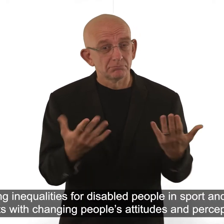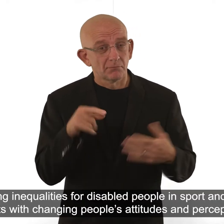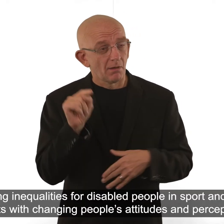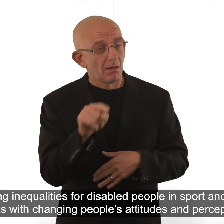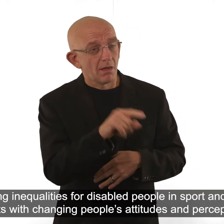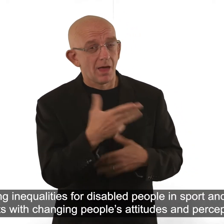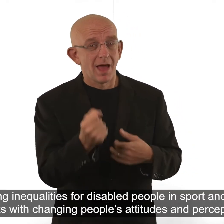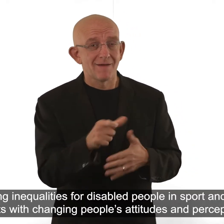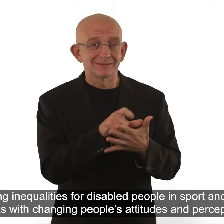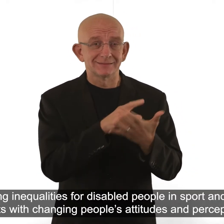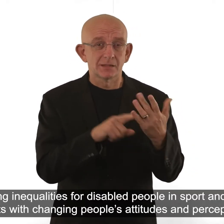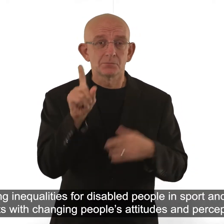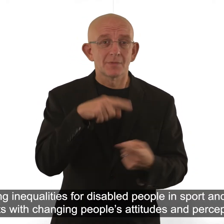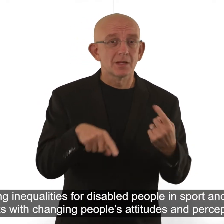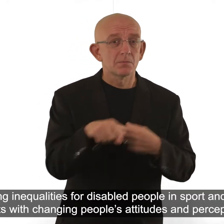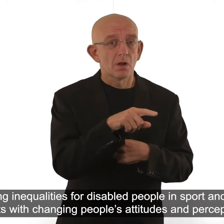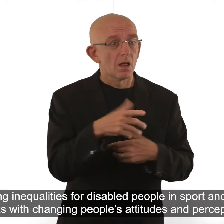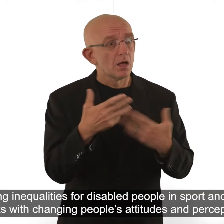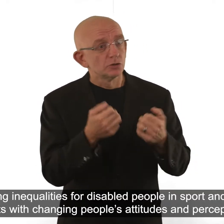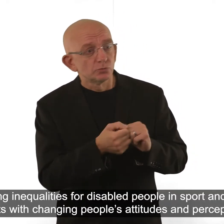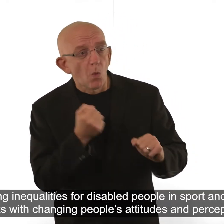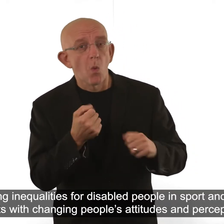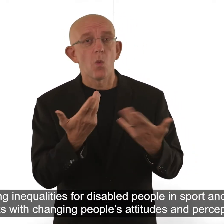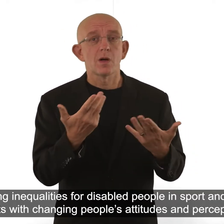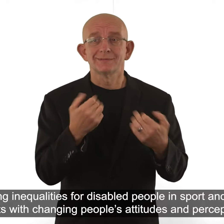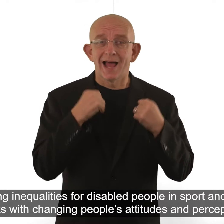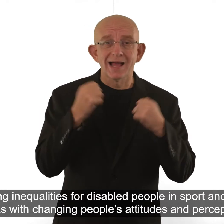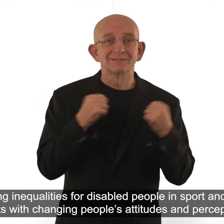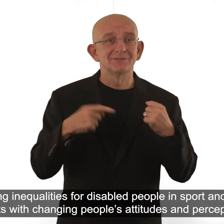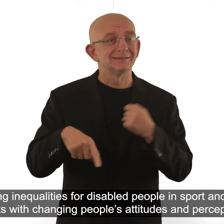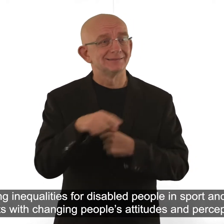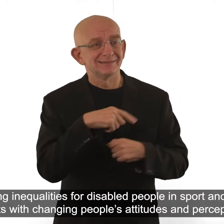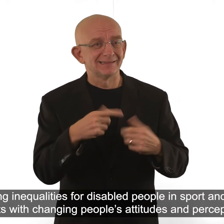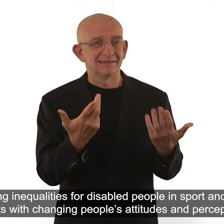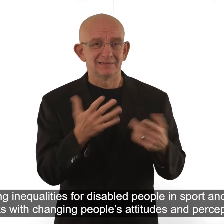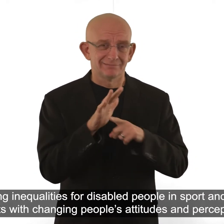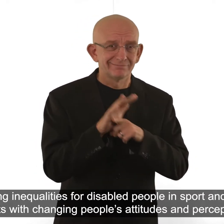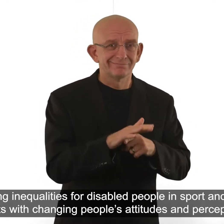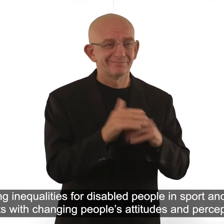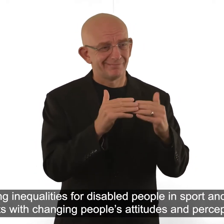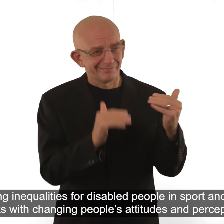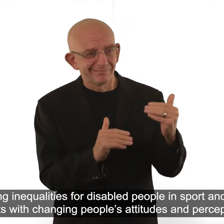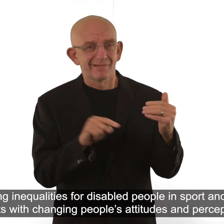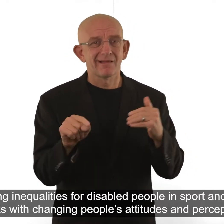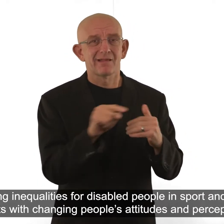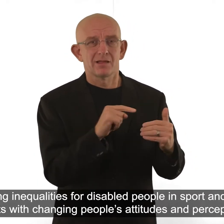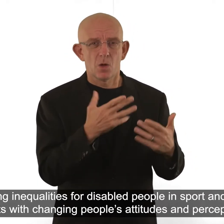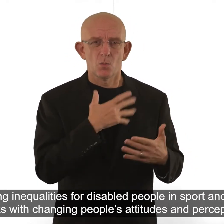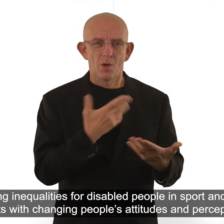Tackling inequalities for disabled people in sport and activity starts with changing people's attitudes